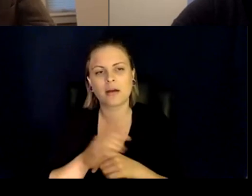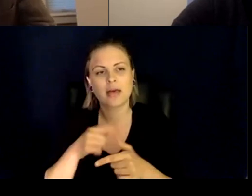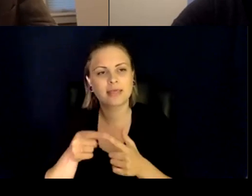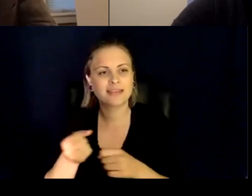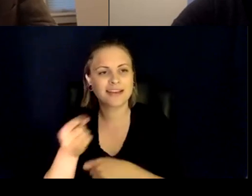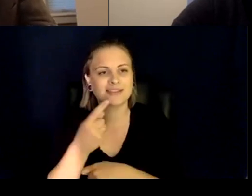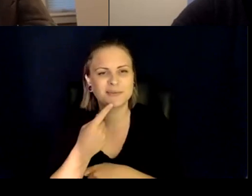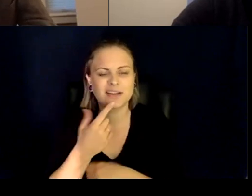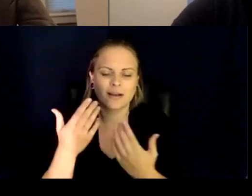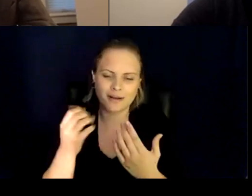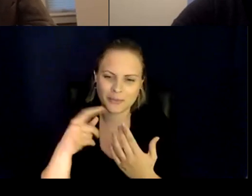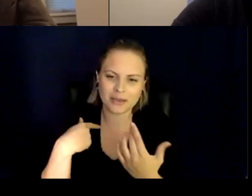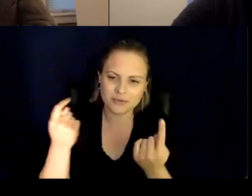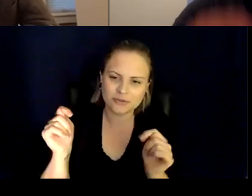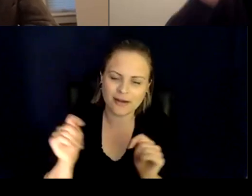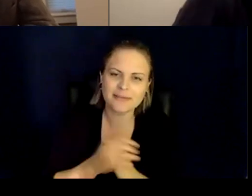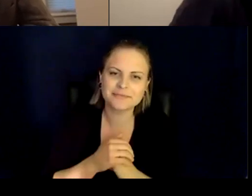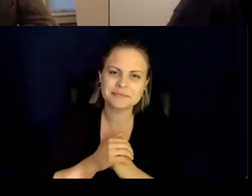well, we'll try it, and we would do that.